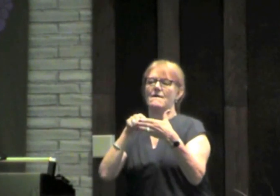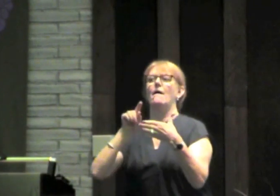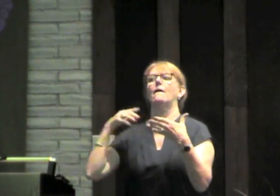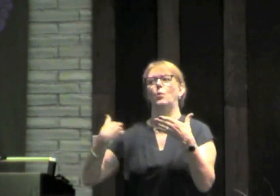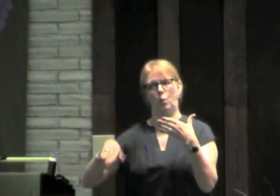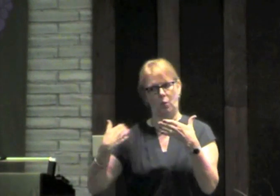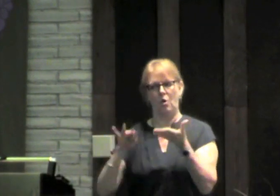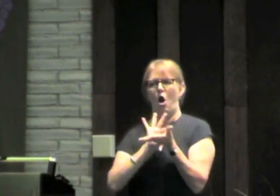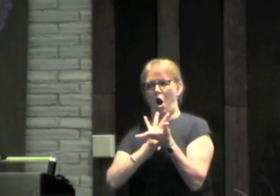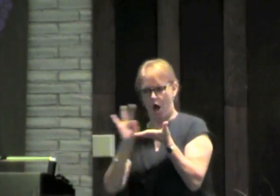here,